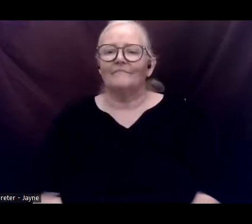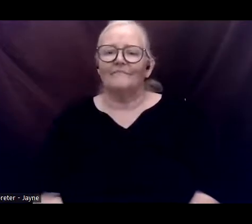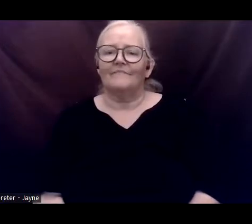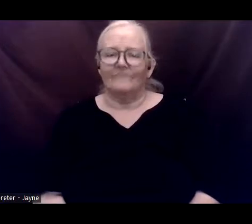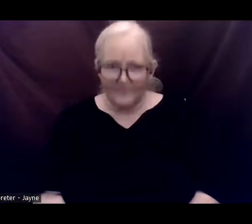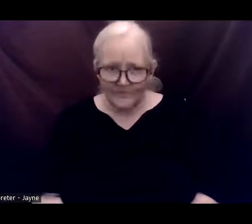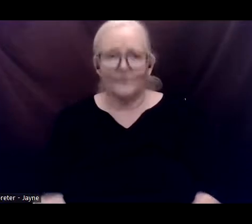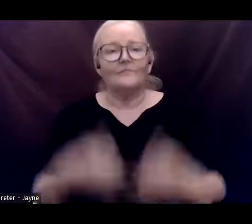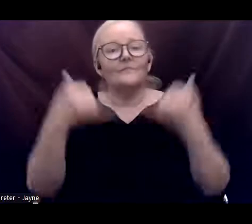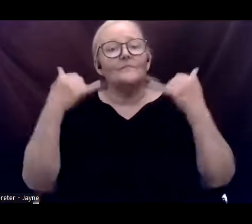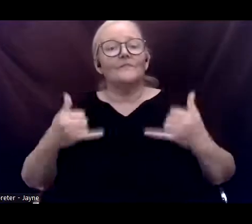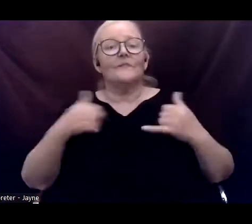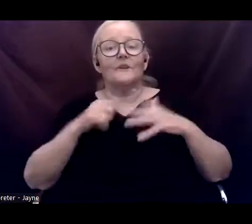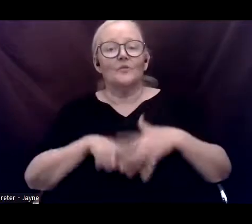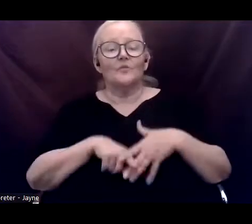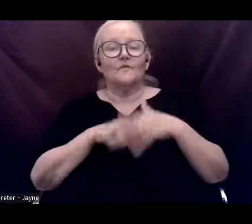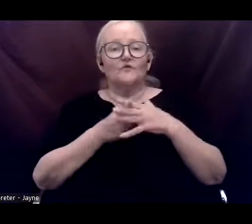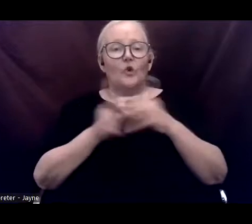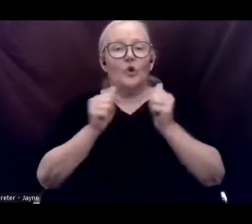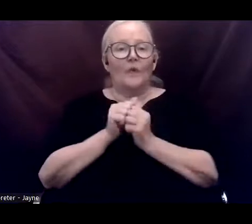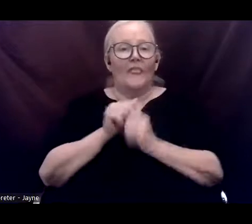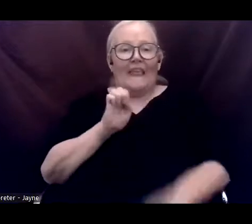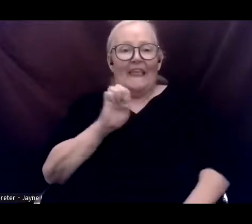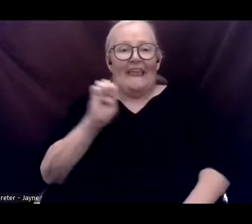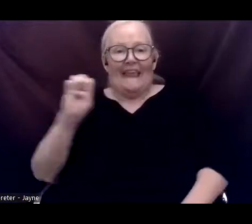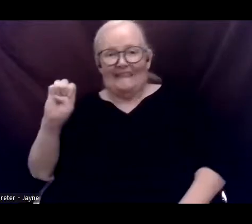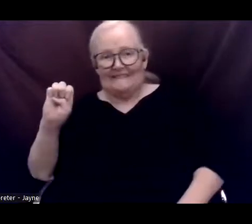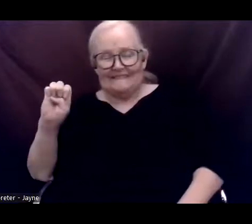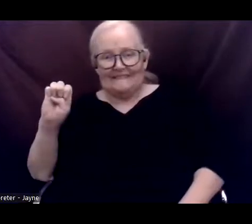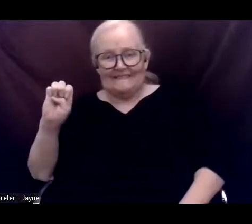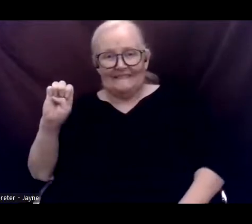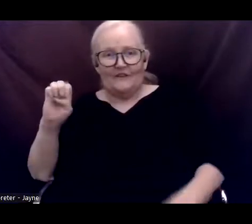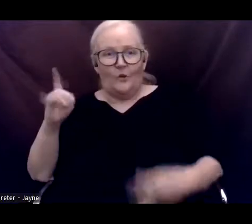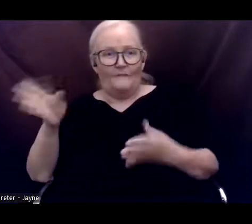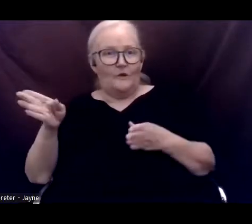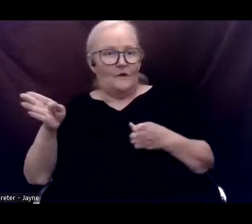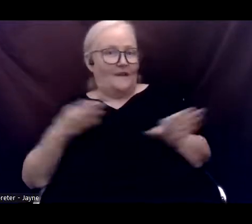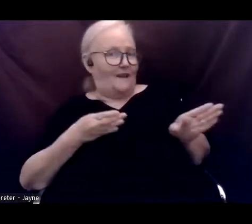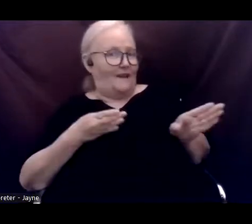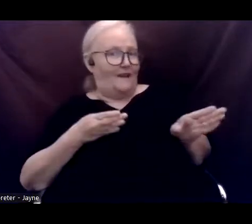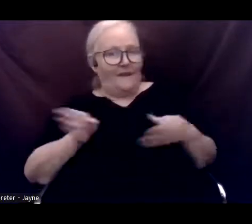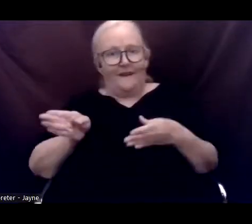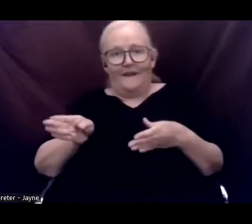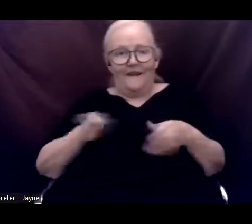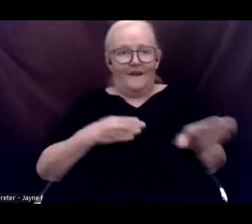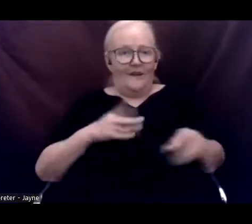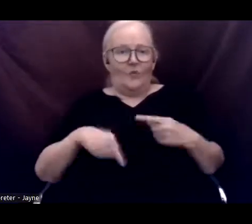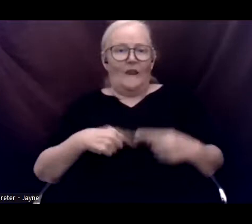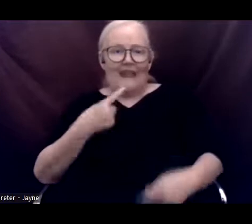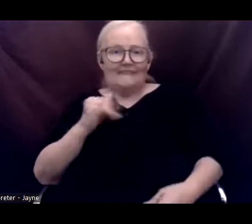We begin in the east, so if you'd like to turn in each direction as I name it, please do